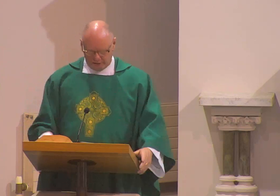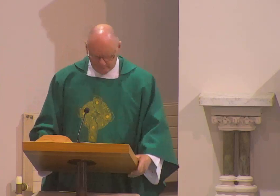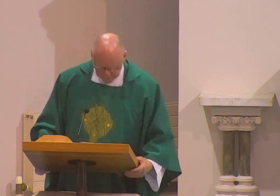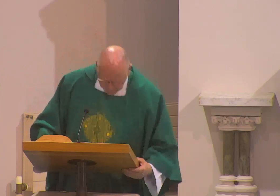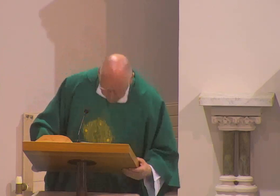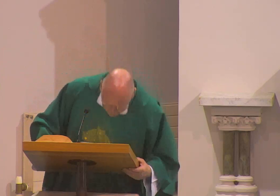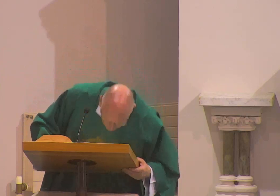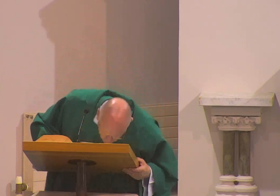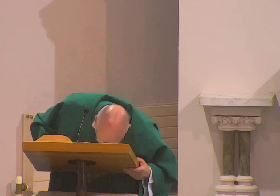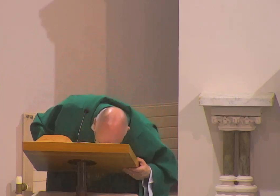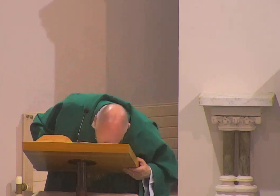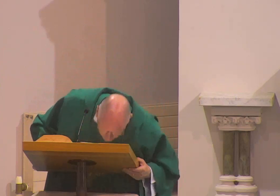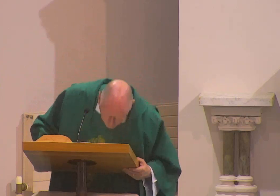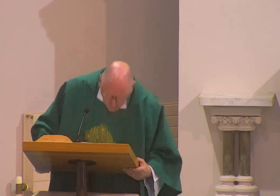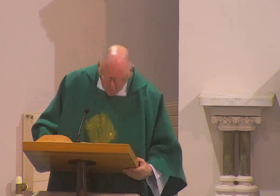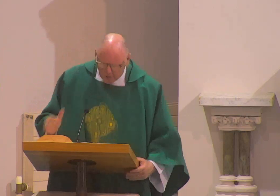Lord.